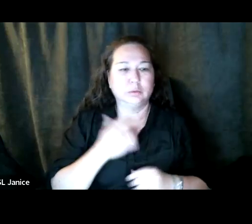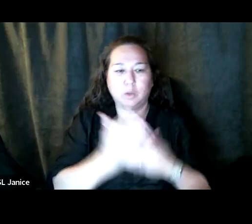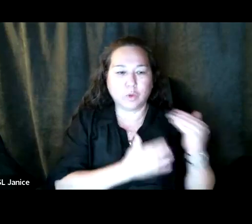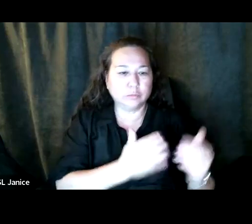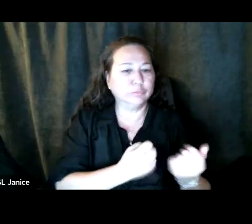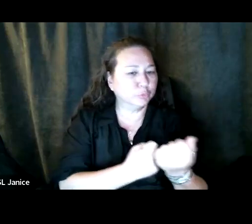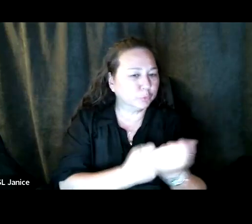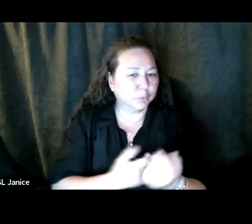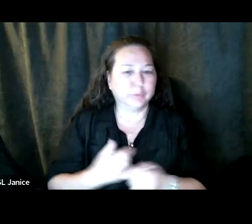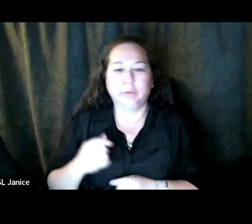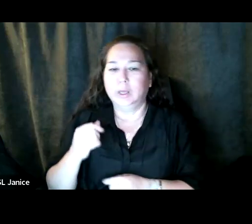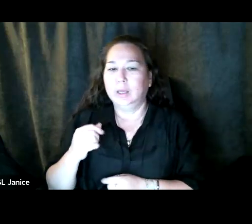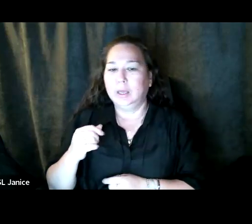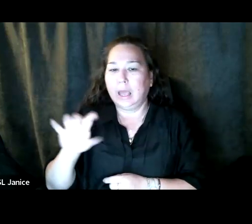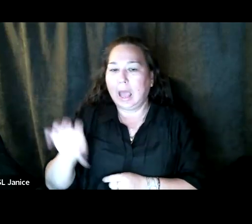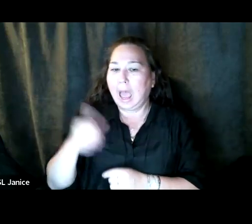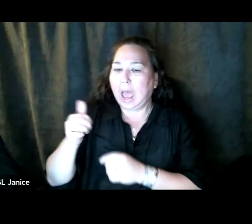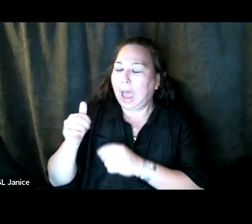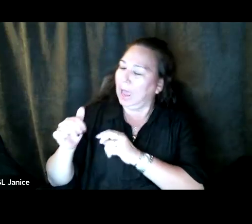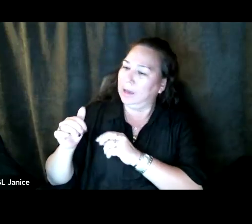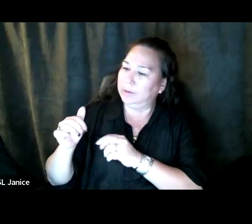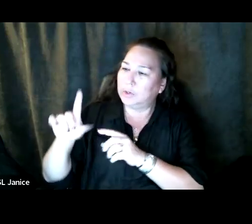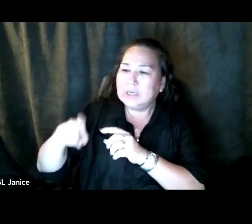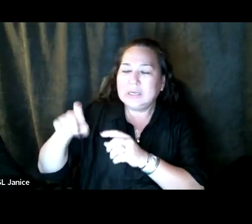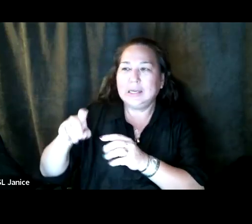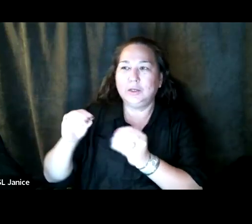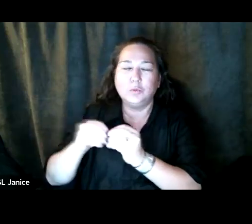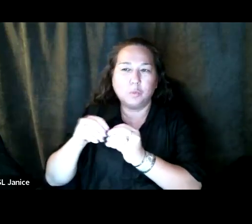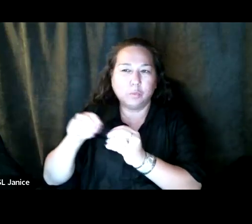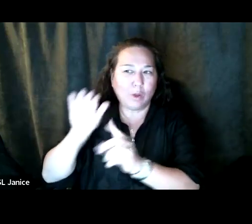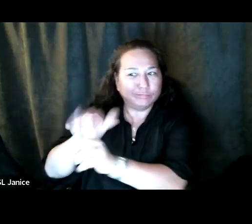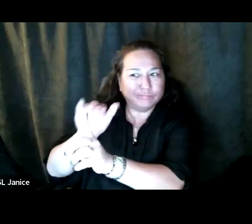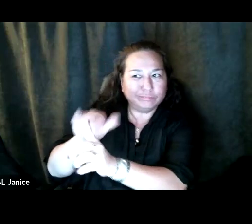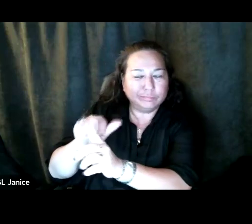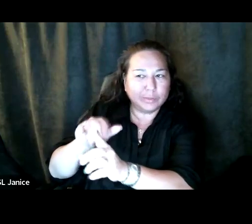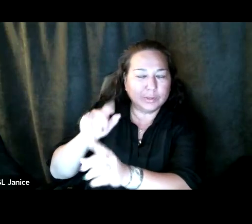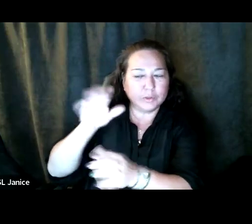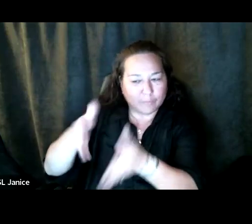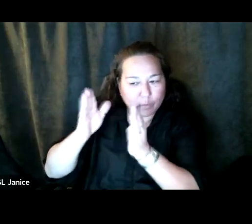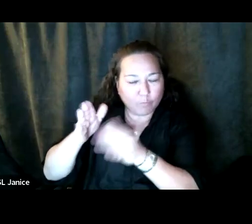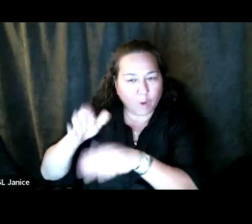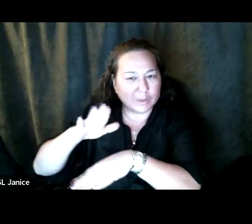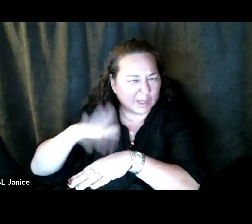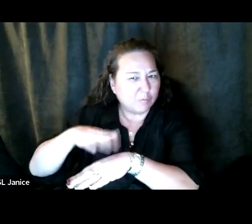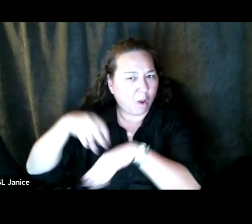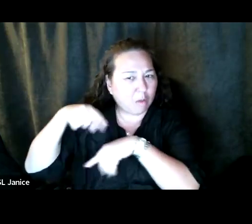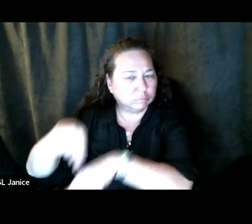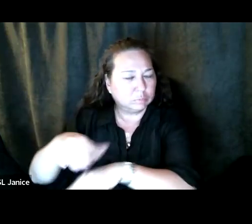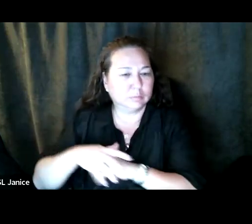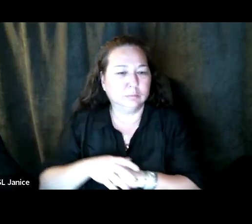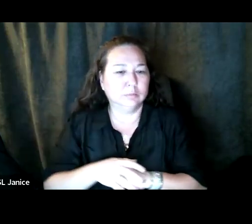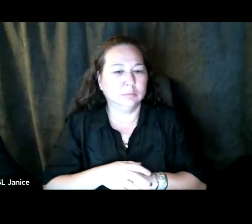to be chunked and an educator to check in frequently with them to ensure they are on task. And I run around trying to be in multiple places at the same